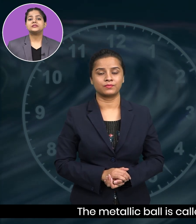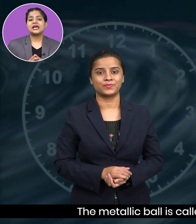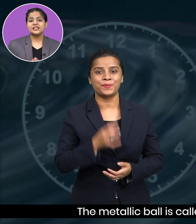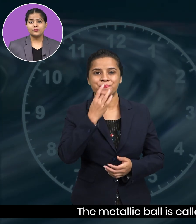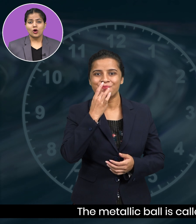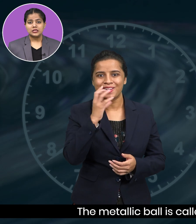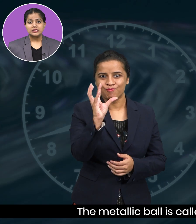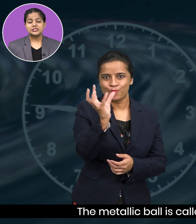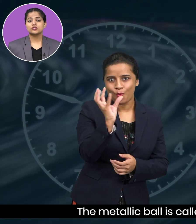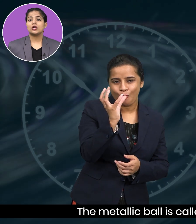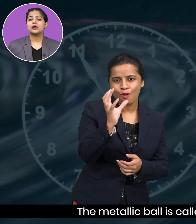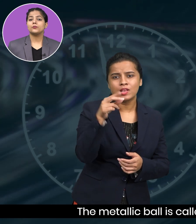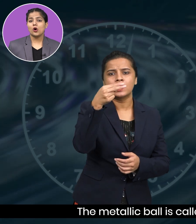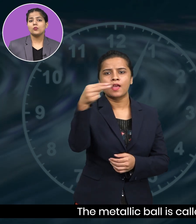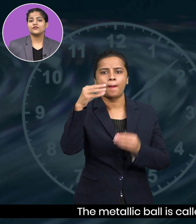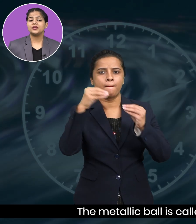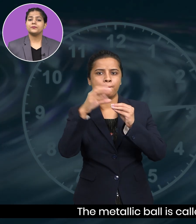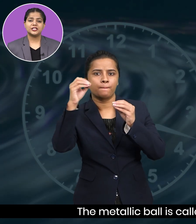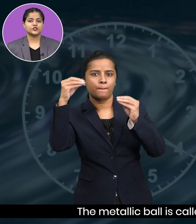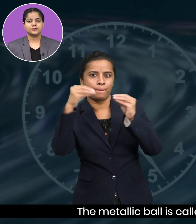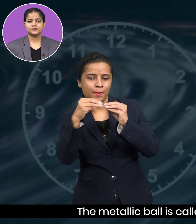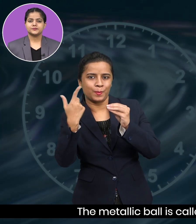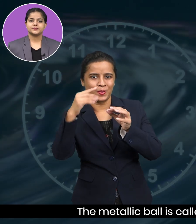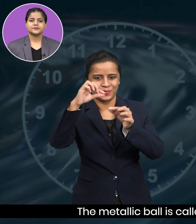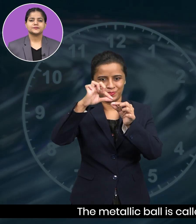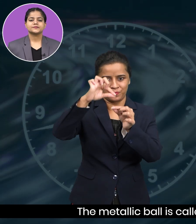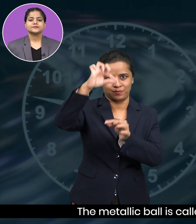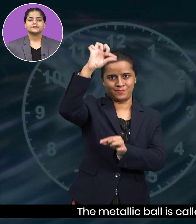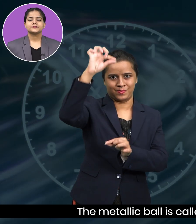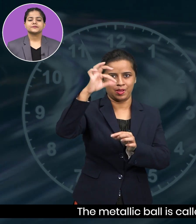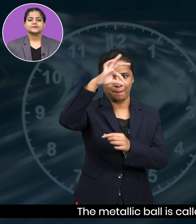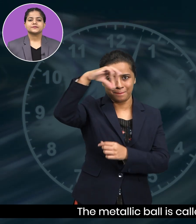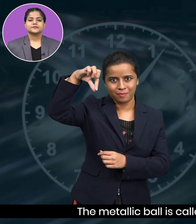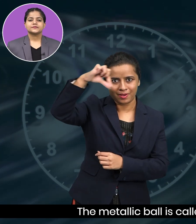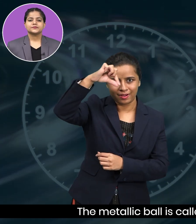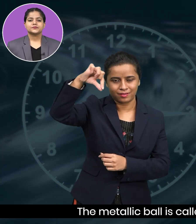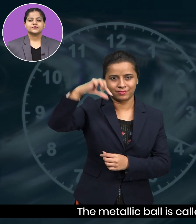The metallic ball is called the bob of the pendulum.